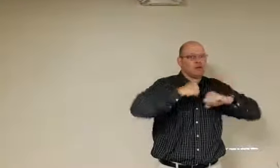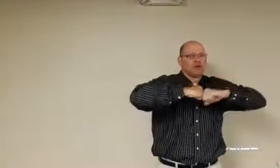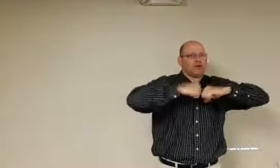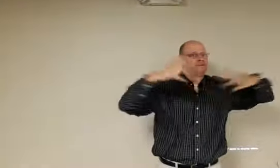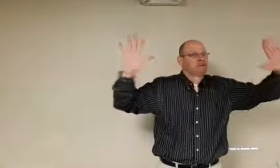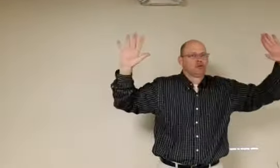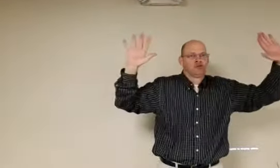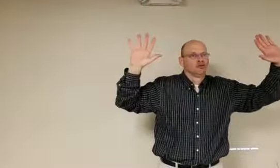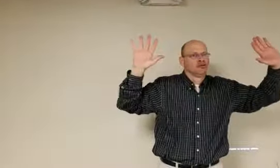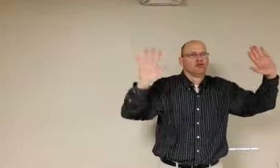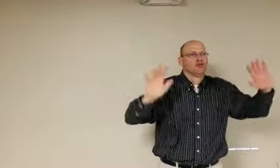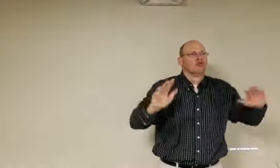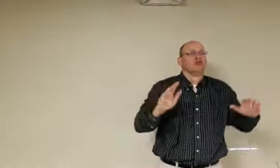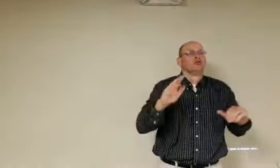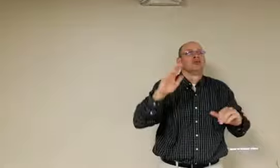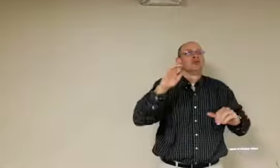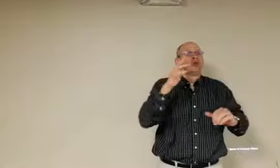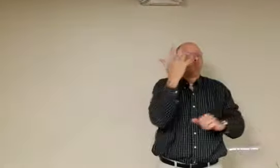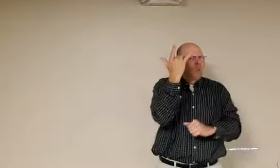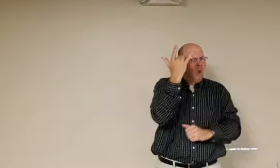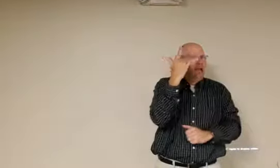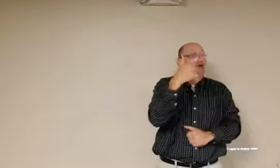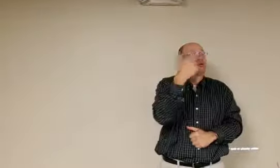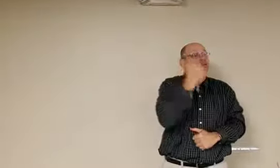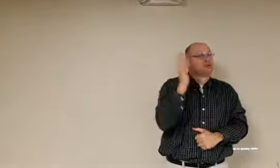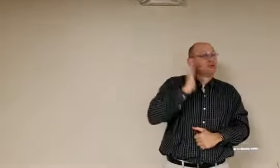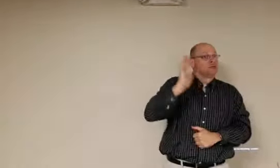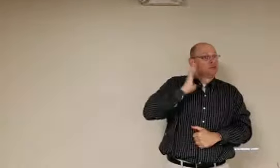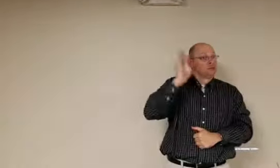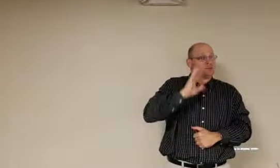we're close enough already. We don't have to catch up and pray.